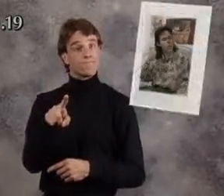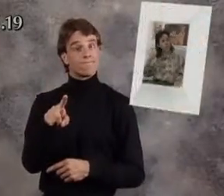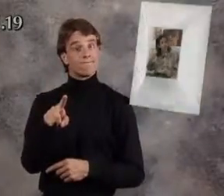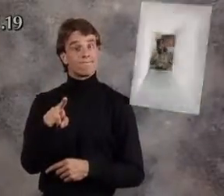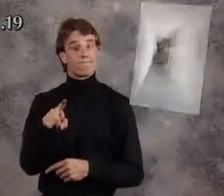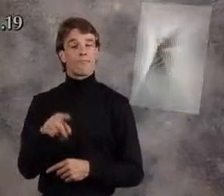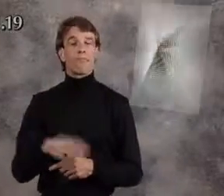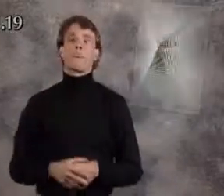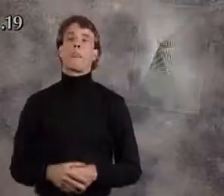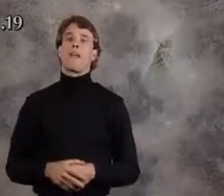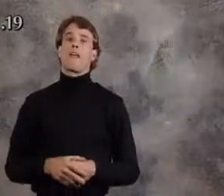question.